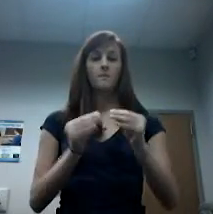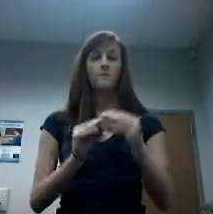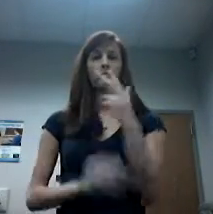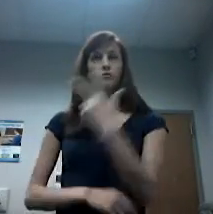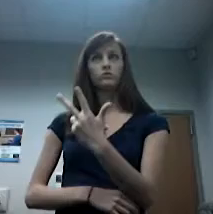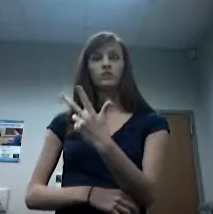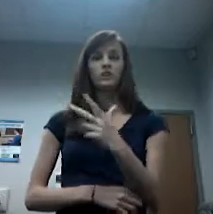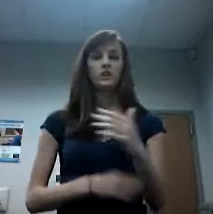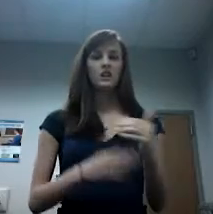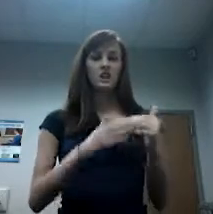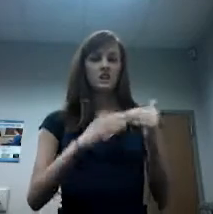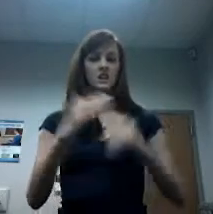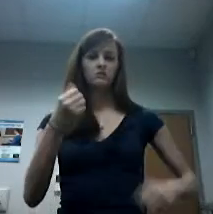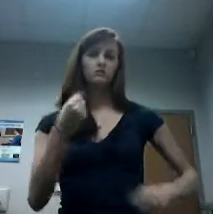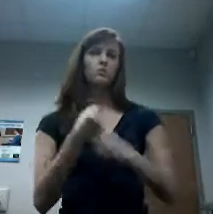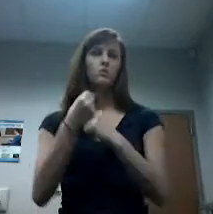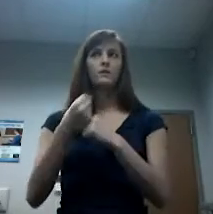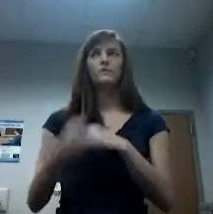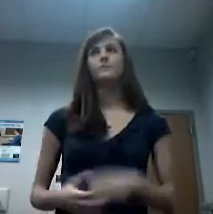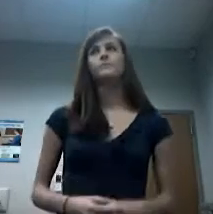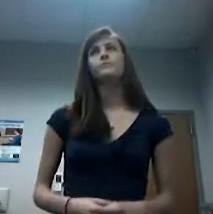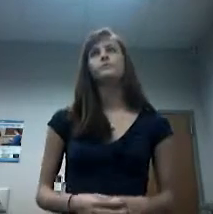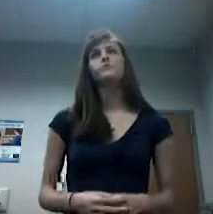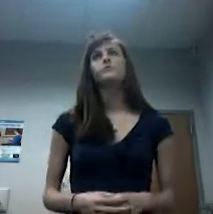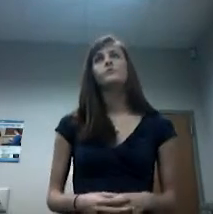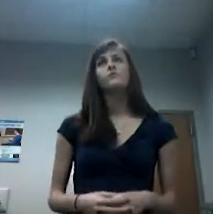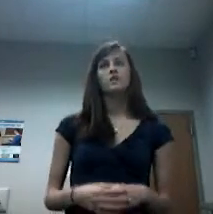Lack of support. And we'll talk about that in just a second.